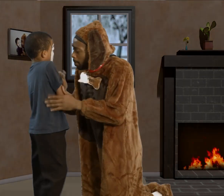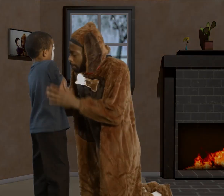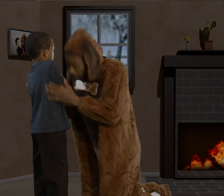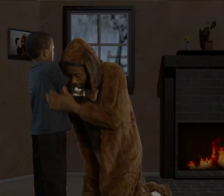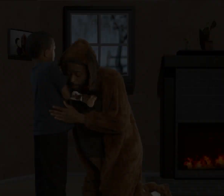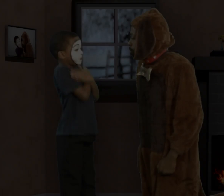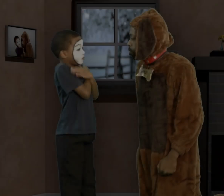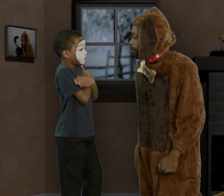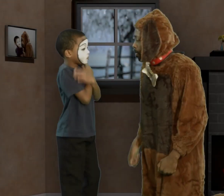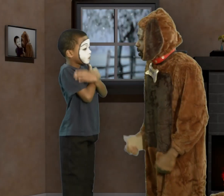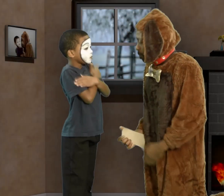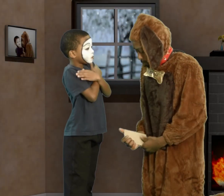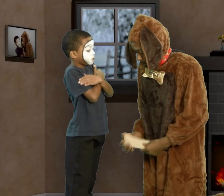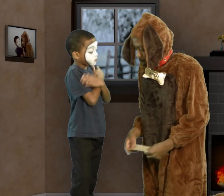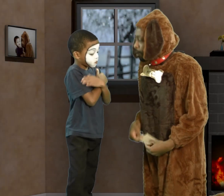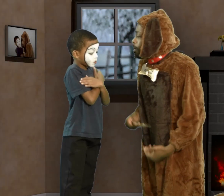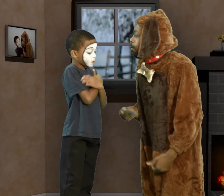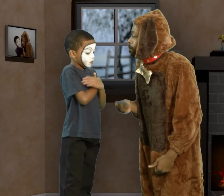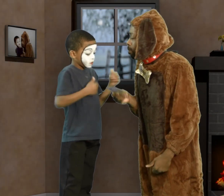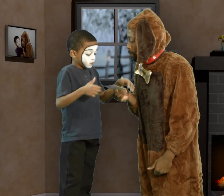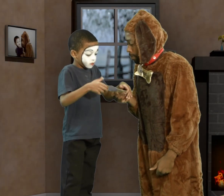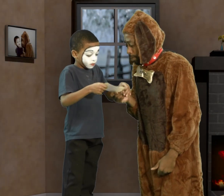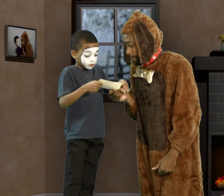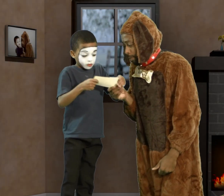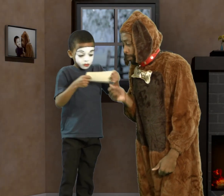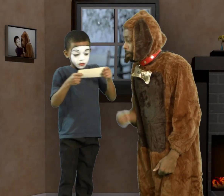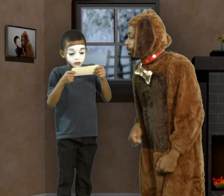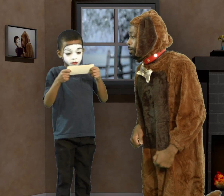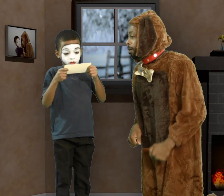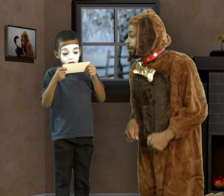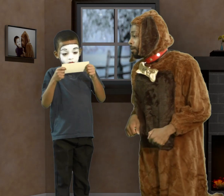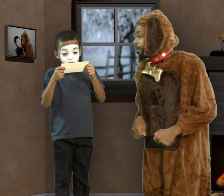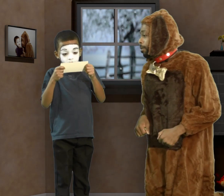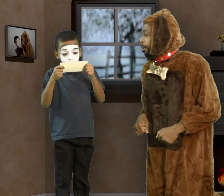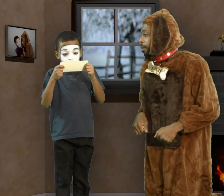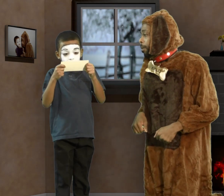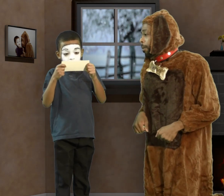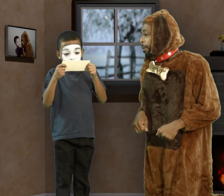up. Oh, come here. It's still very